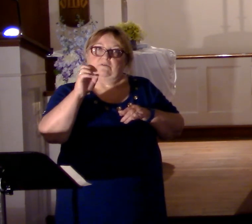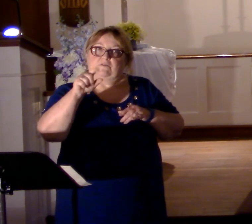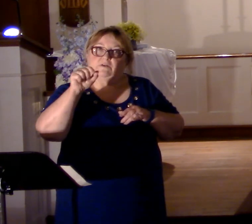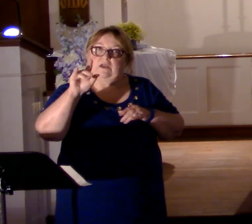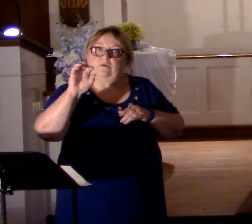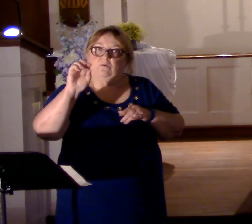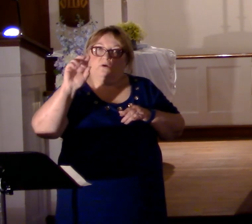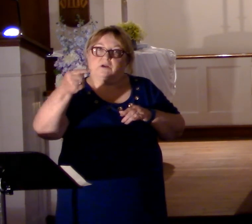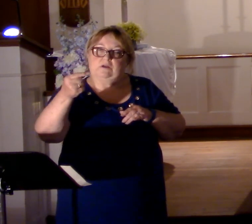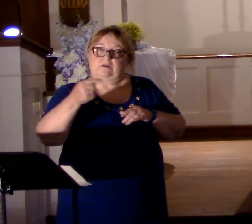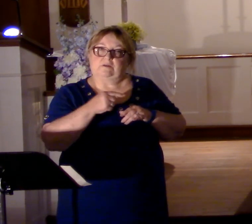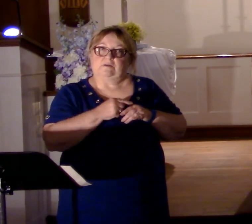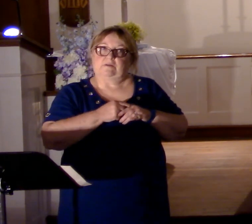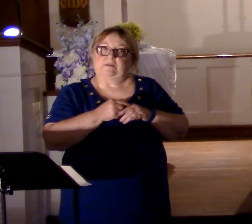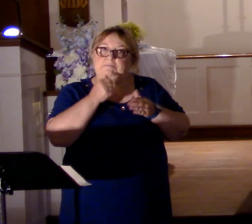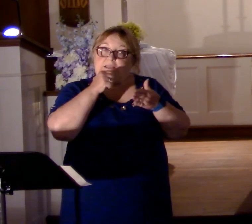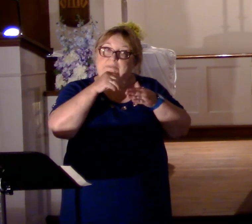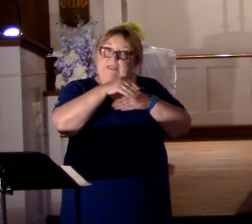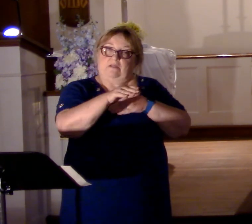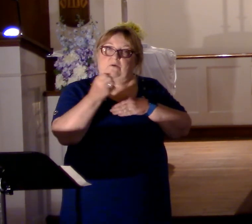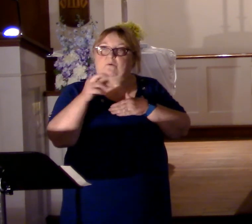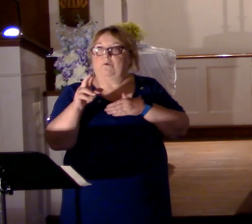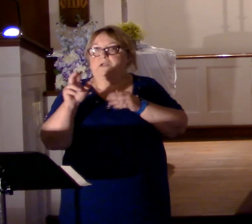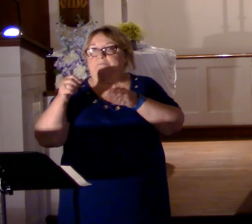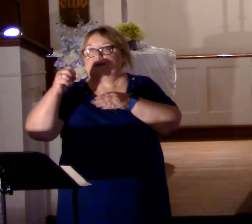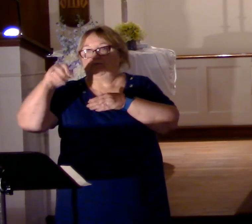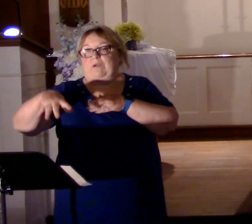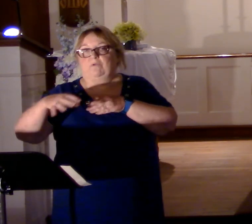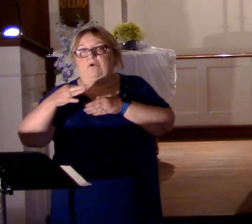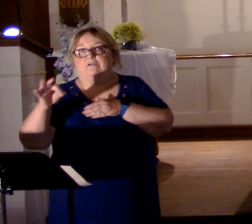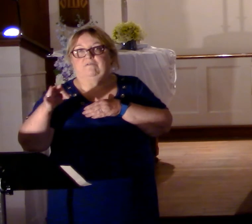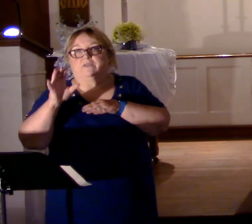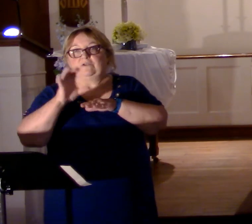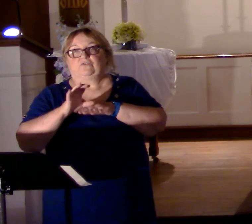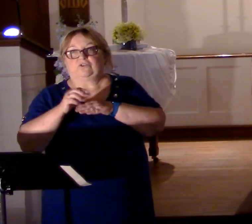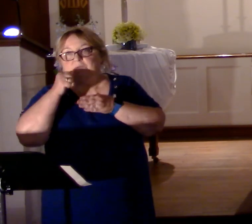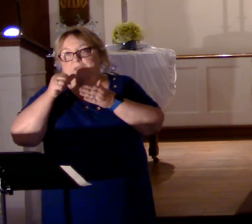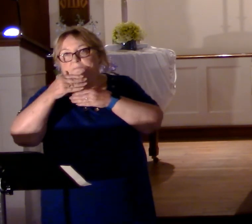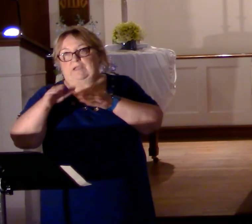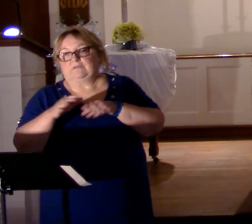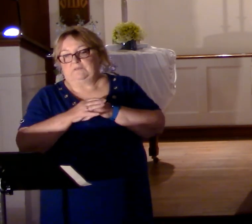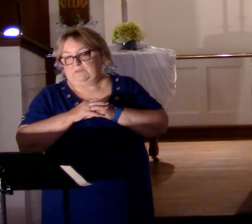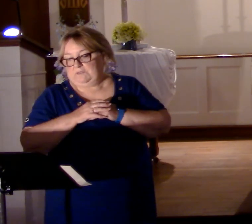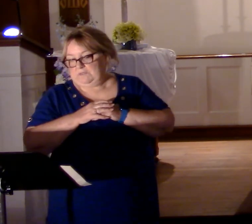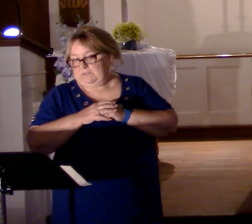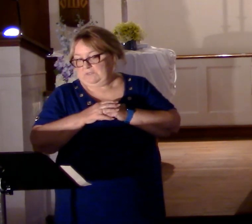UPCUSAMilford.org by mail, or can be dropped off at the church mailbox.